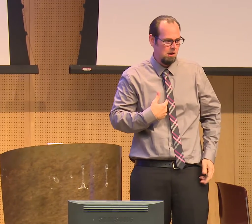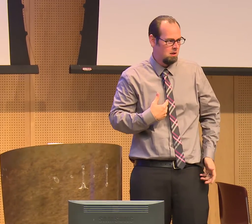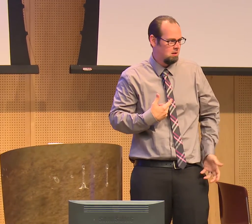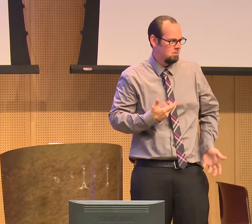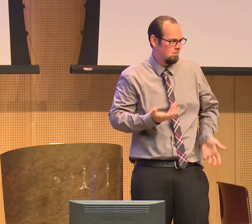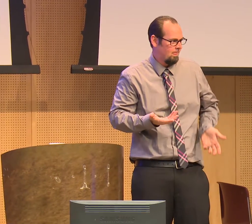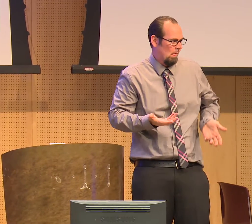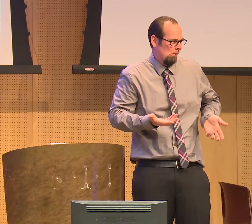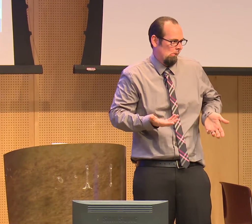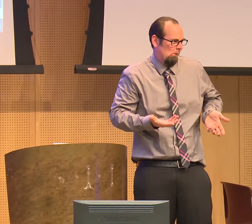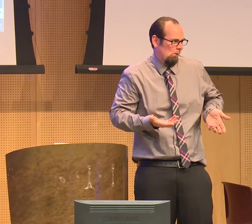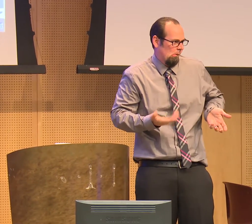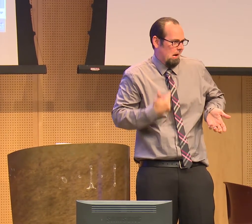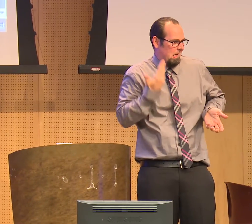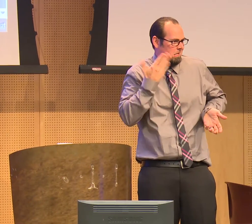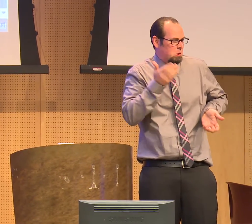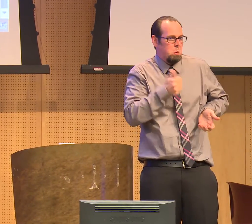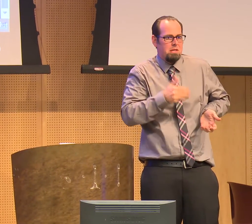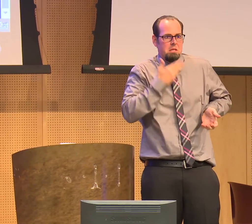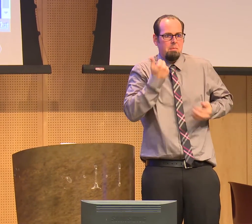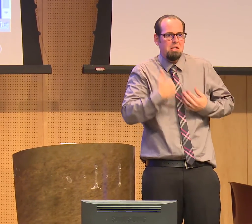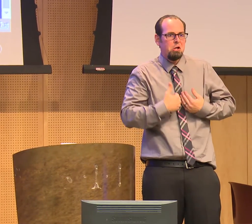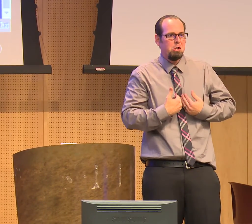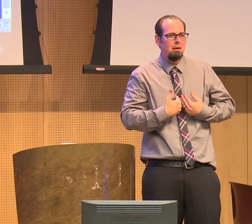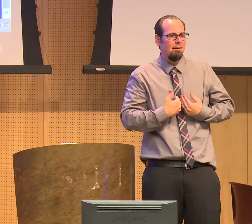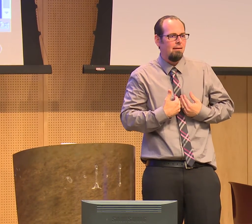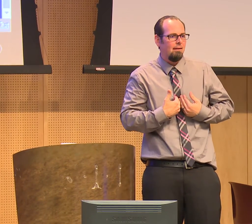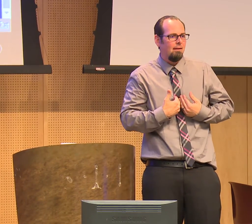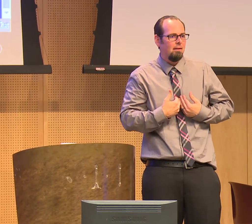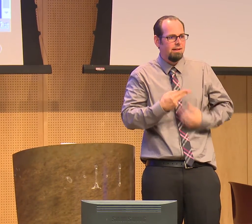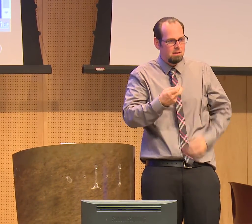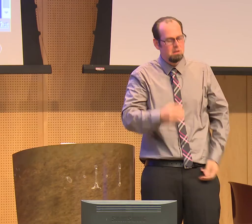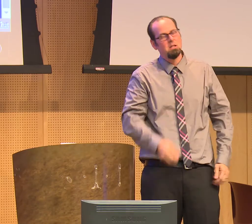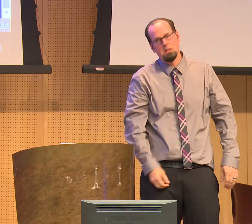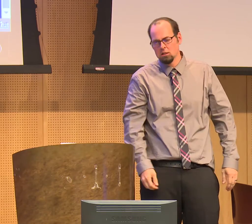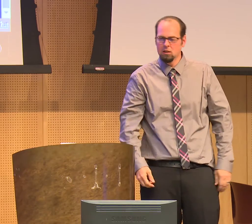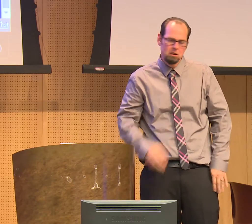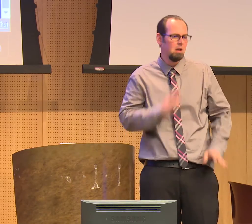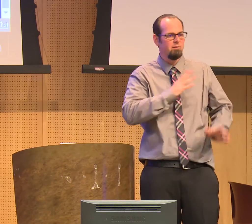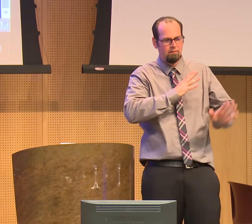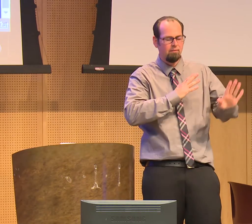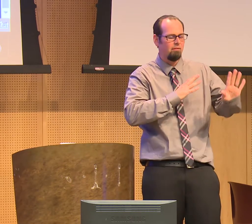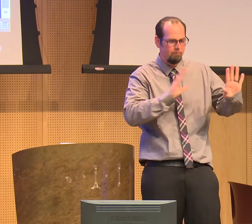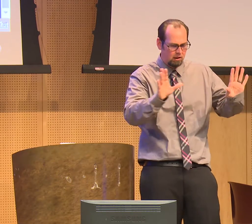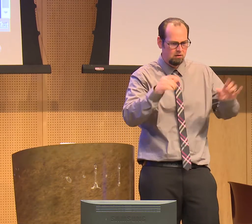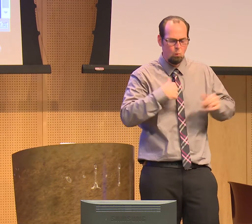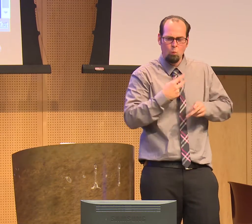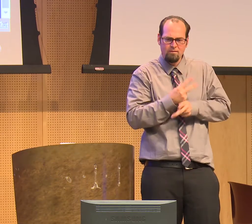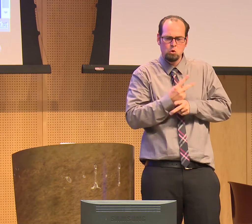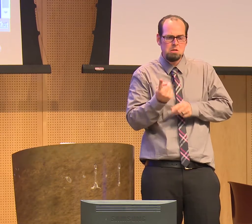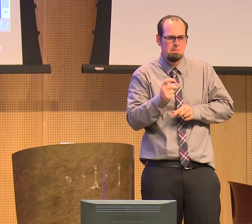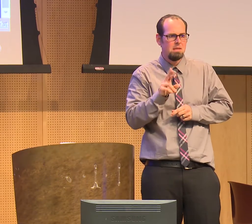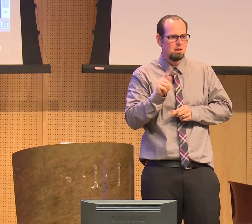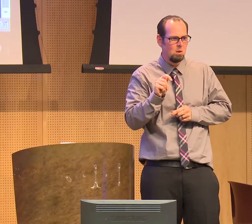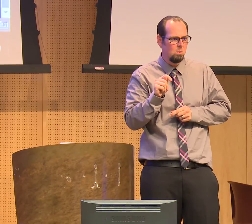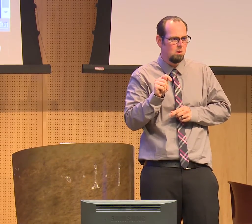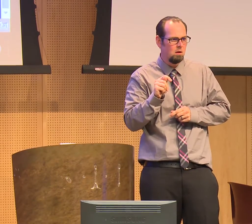and you'd push the button to turn the machine off. And that's happened to me. And they asked me, what was going on. It's like the machine